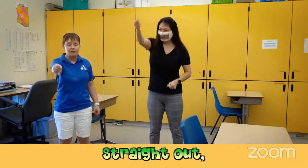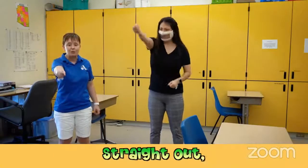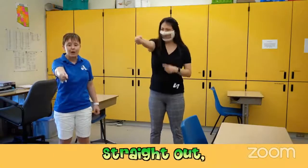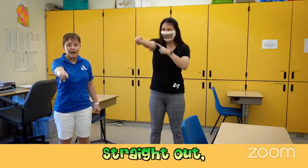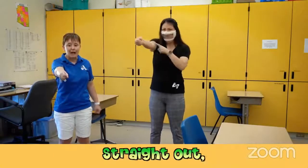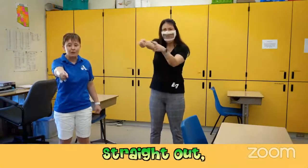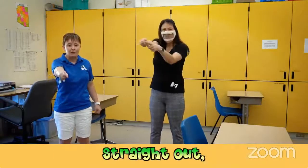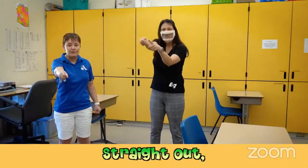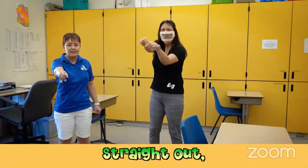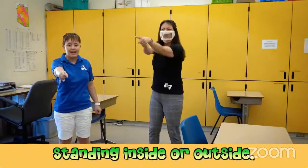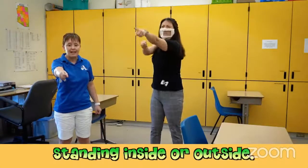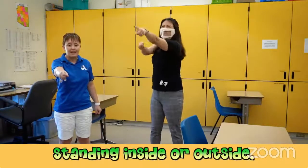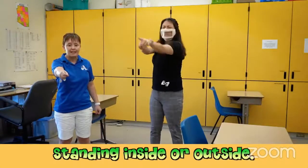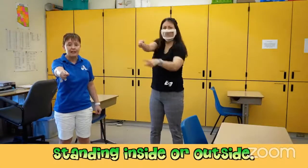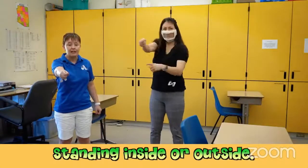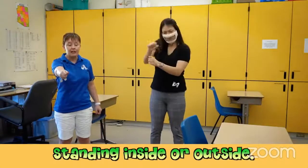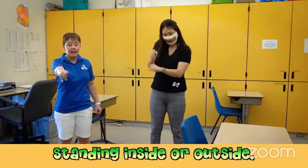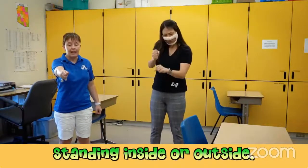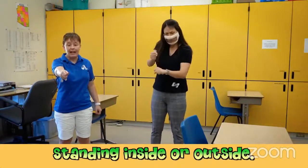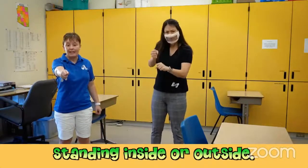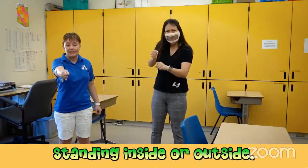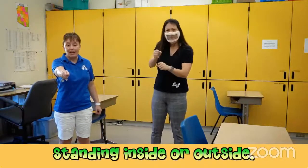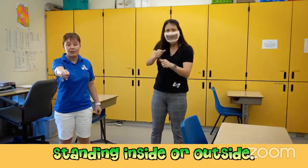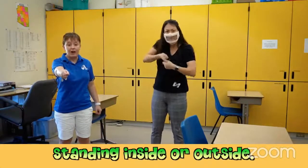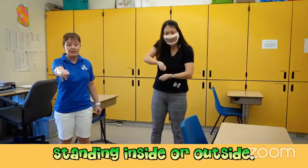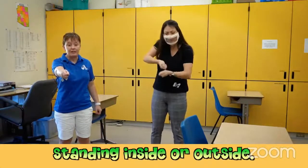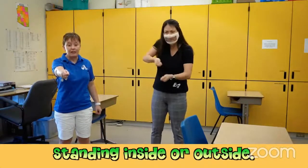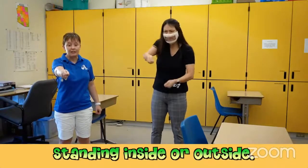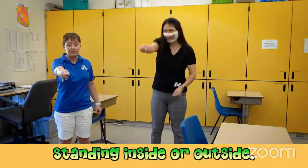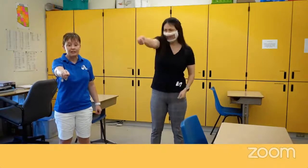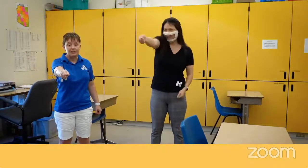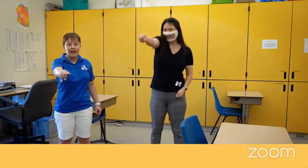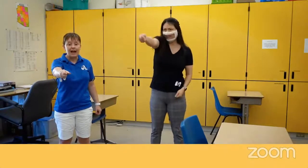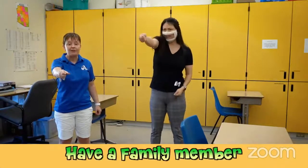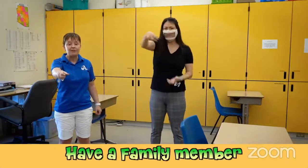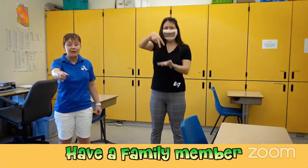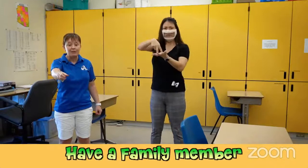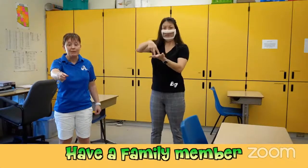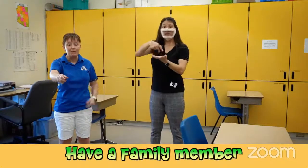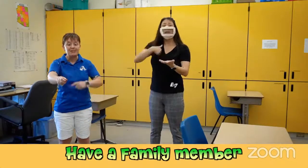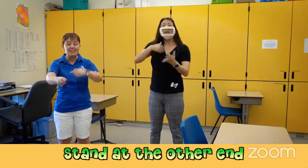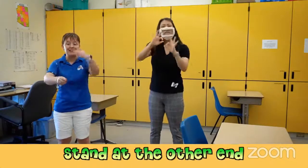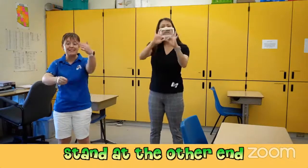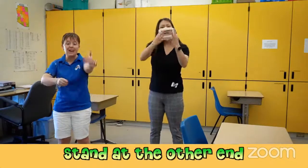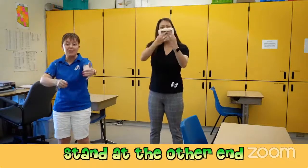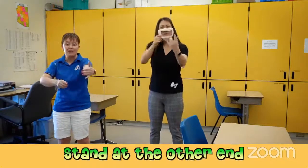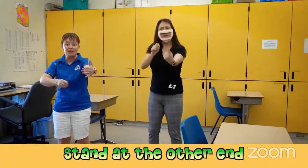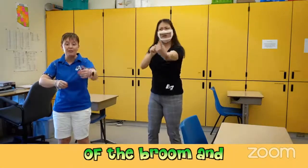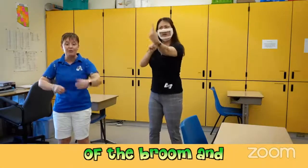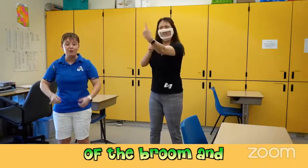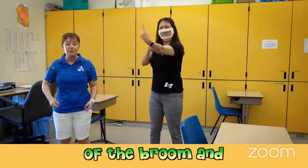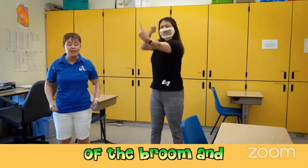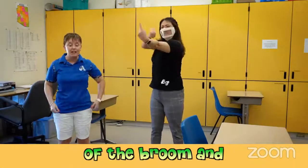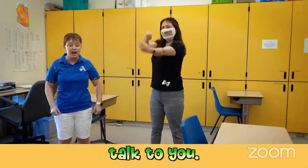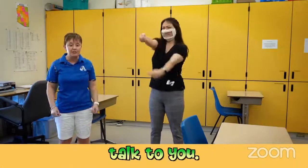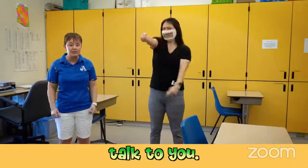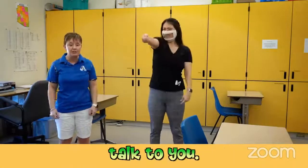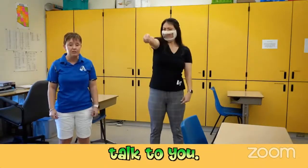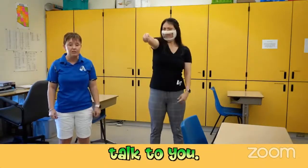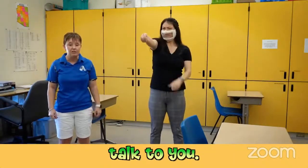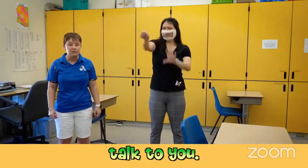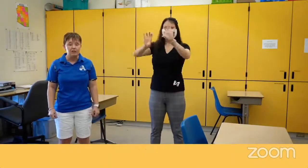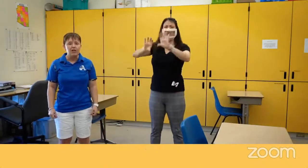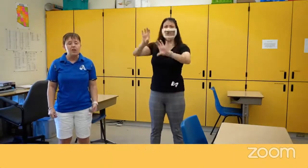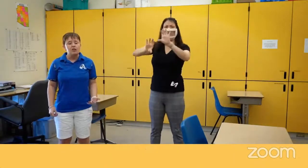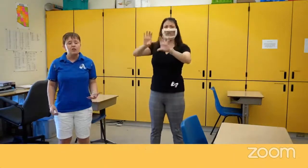front of you, straight out, standing inside or outside. Have a family member stand at the other end of the broom and talk to